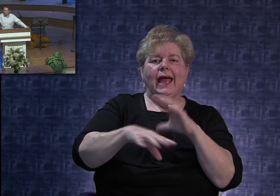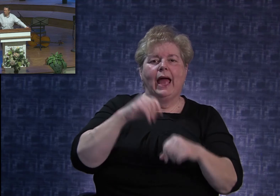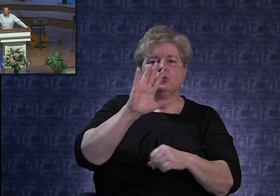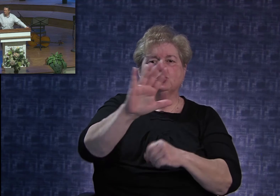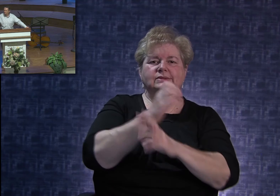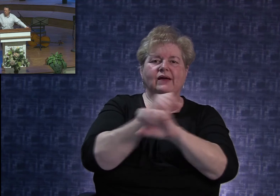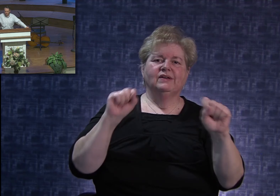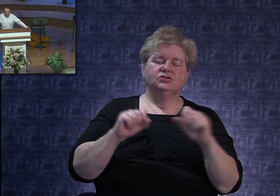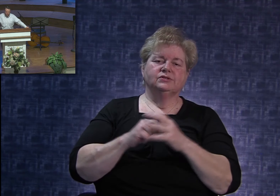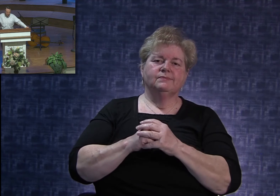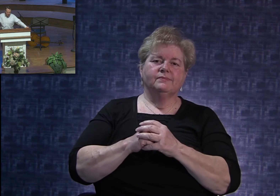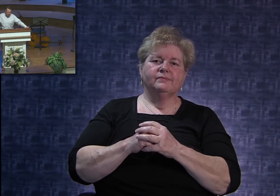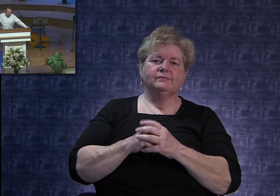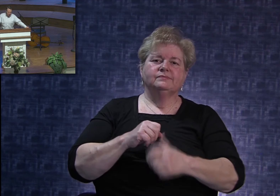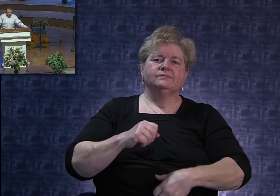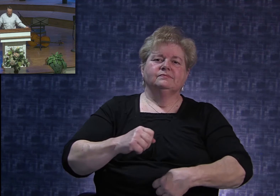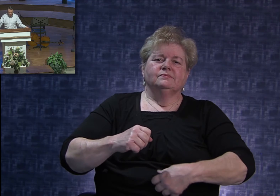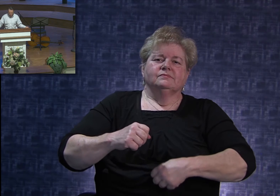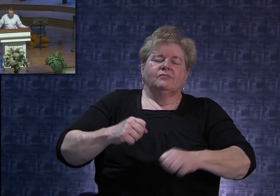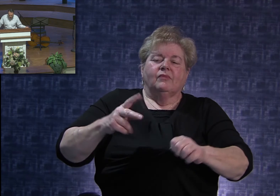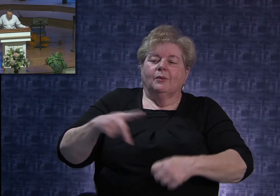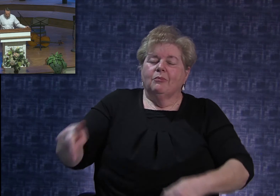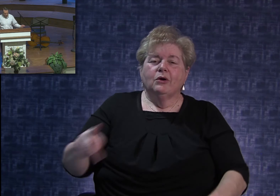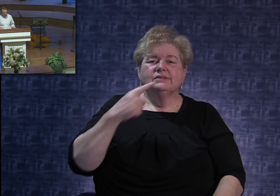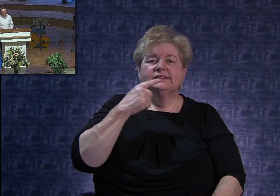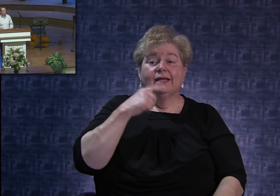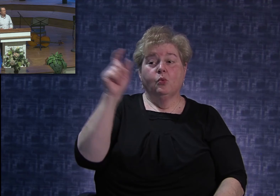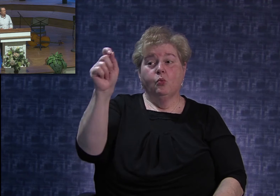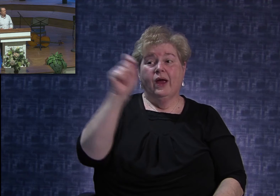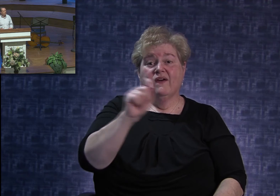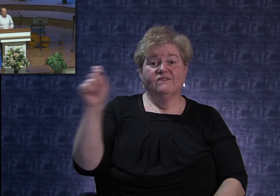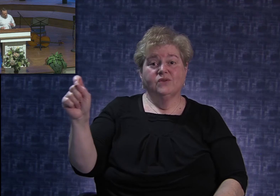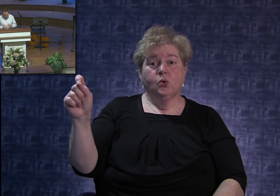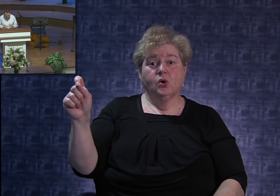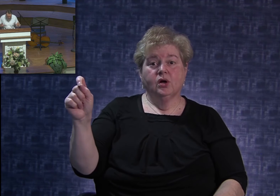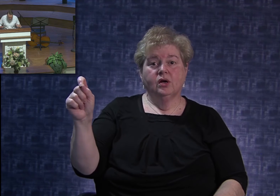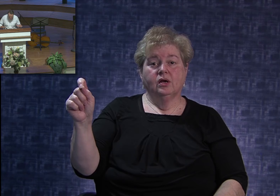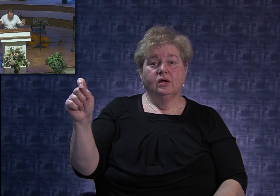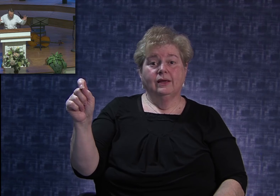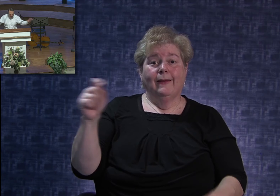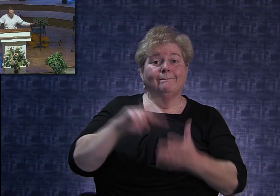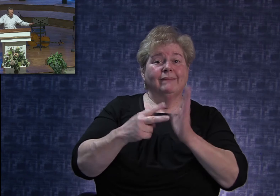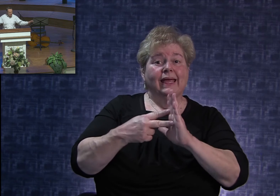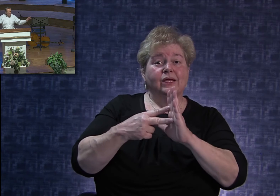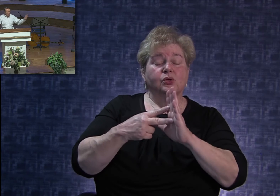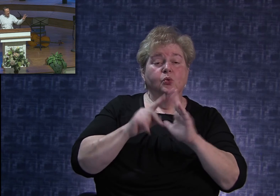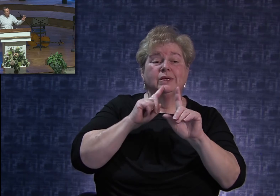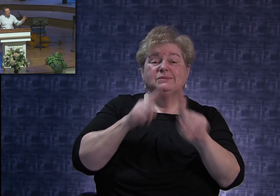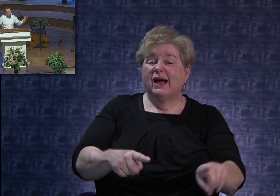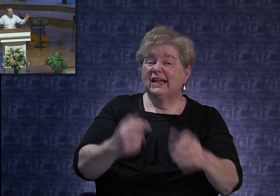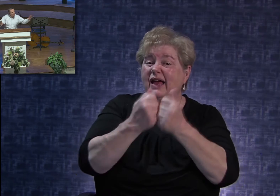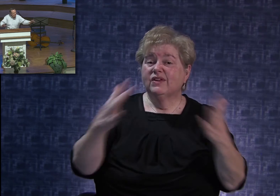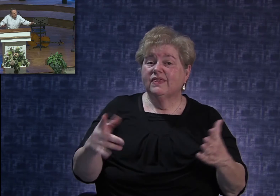salvation. Paul says, wherefore? in response to everything that